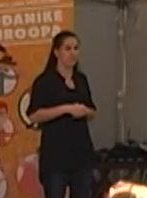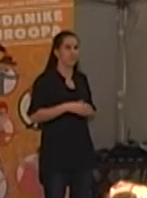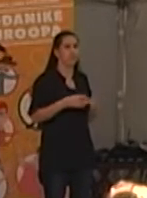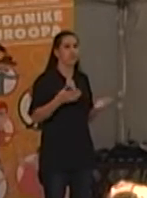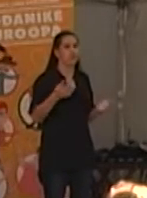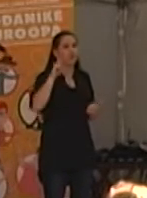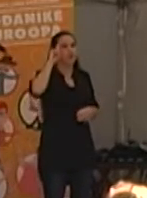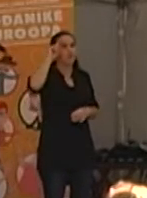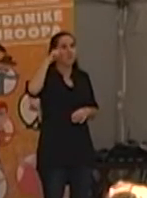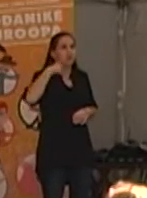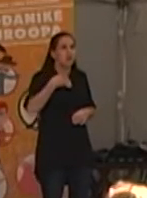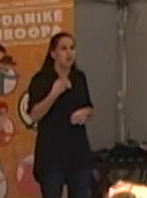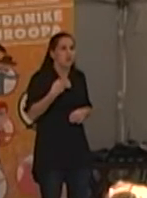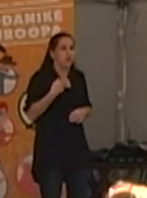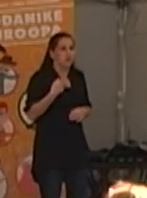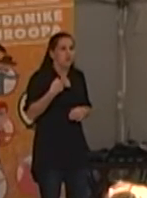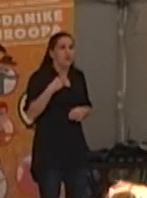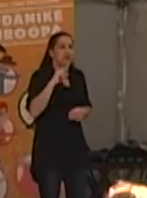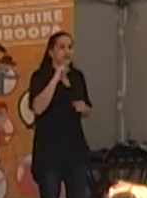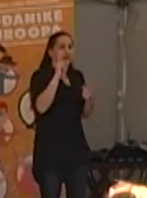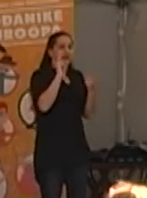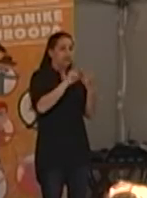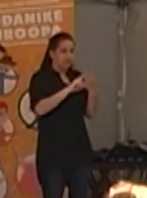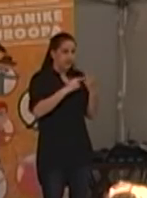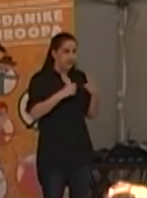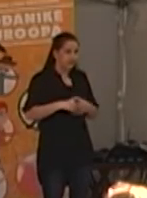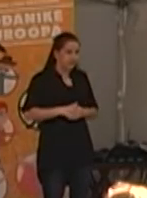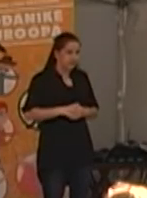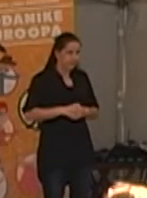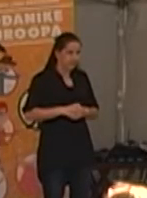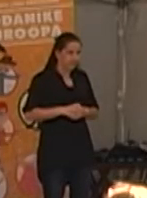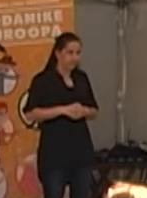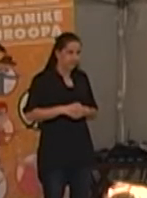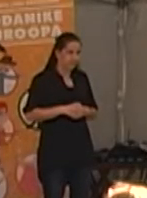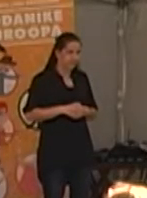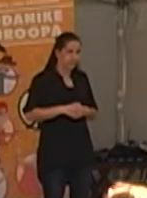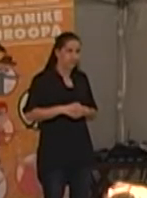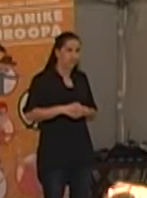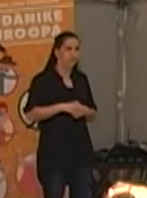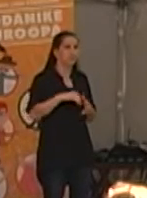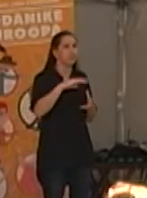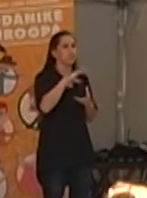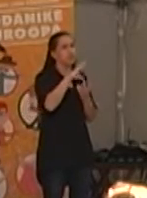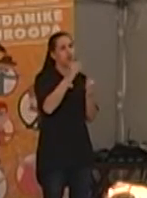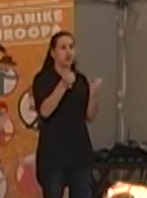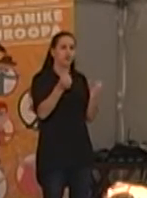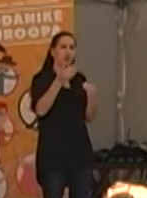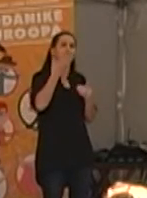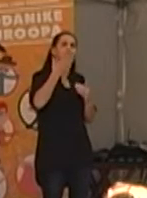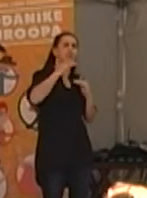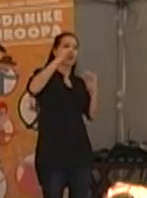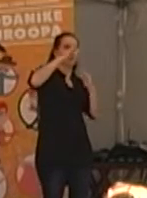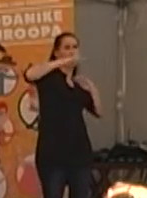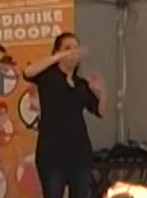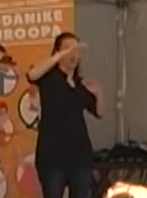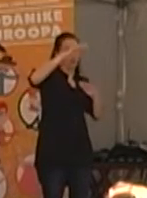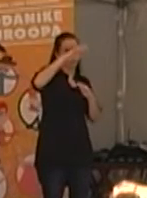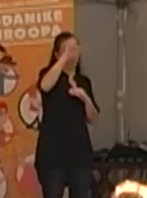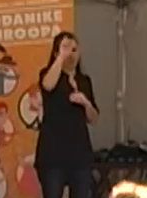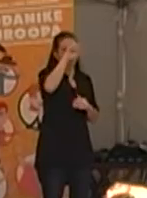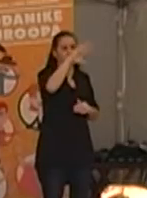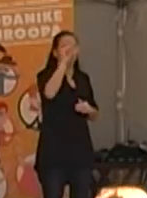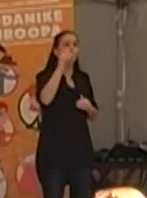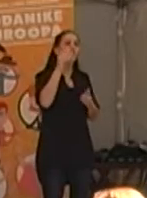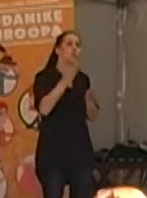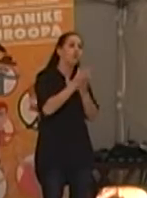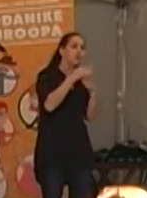I think, first of all, In all the Nordic countries, we the political systems